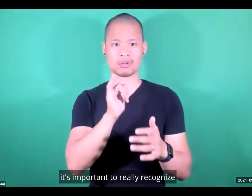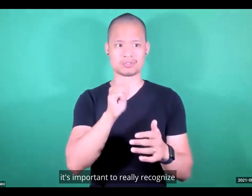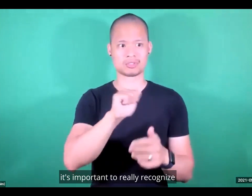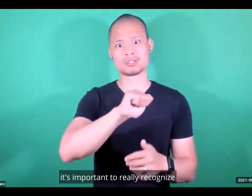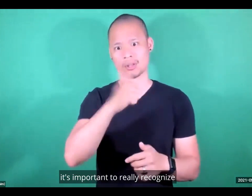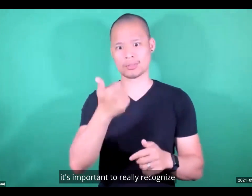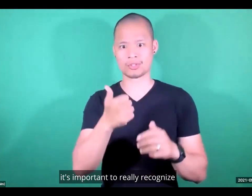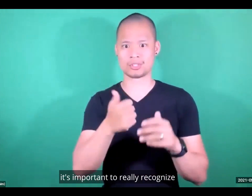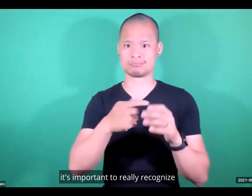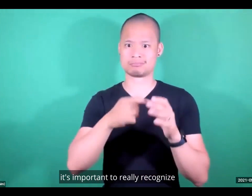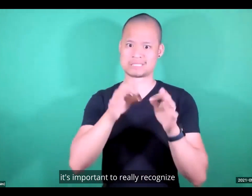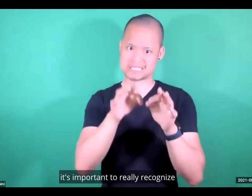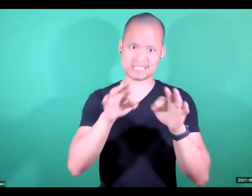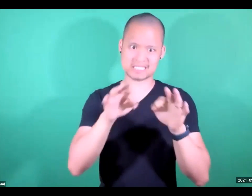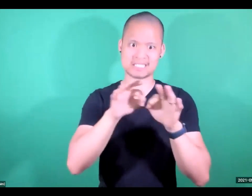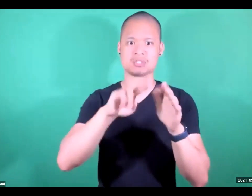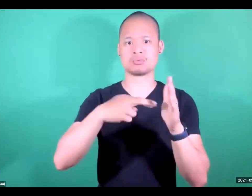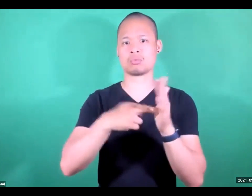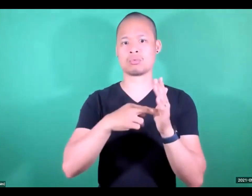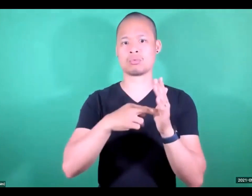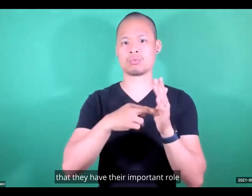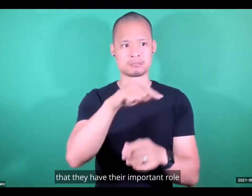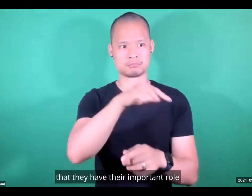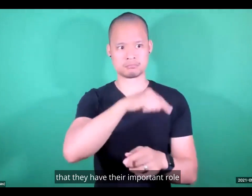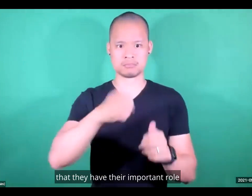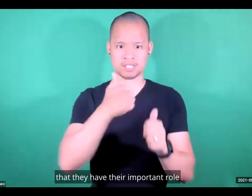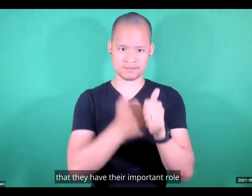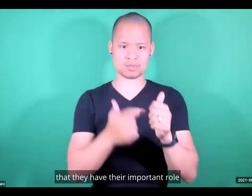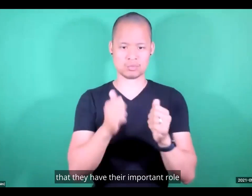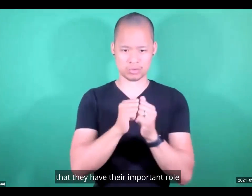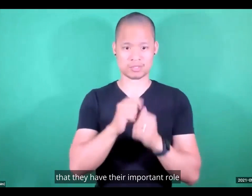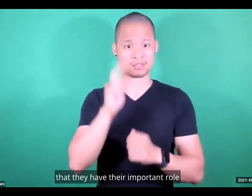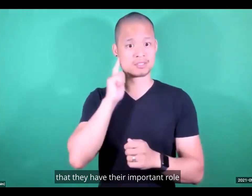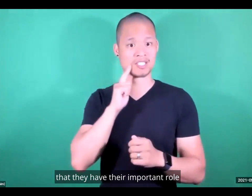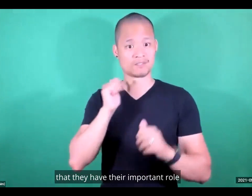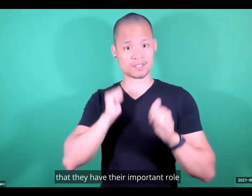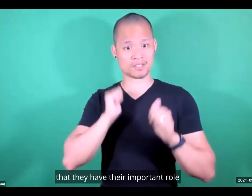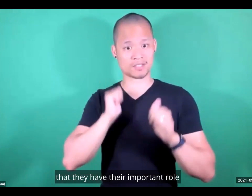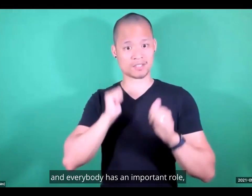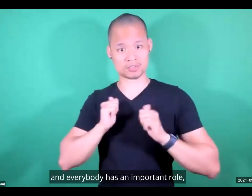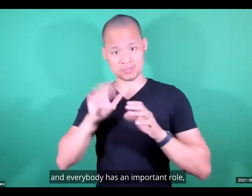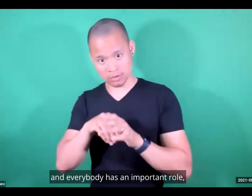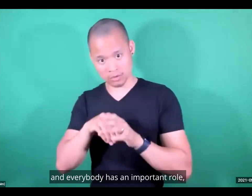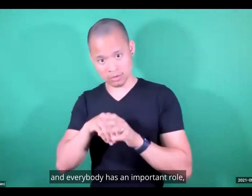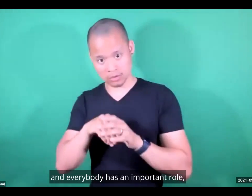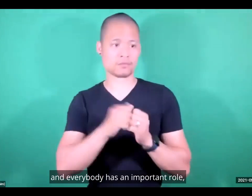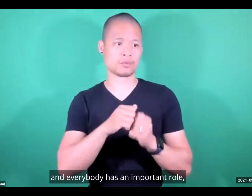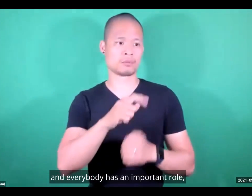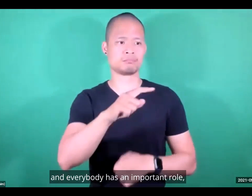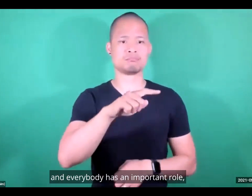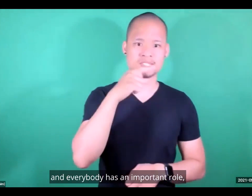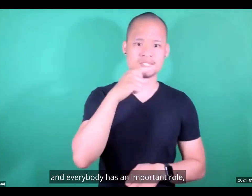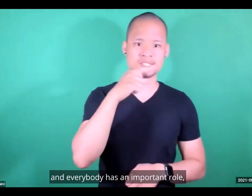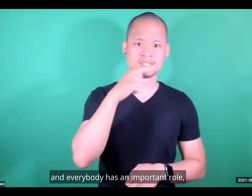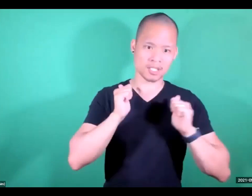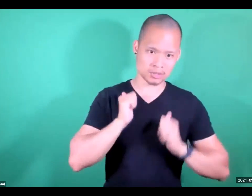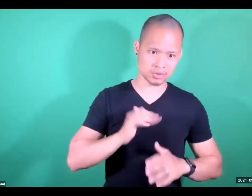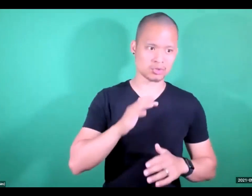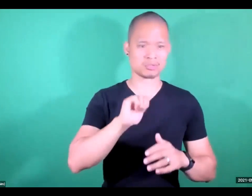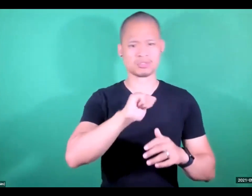it's important to really recognize that they have their important role and everybody has an important